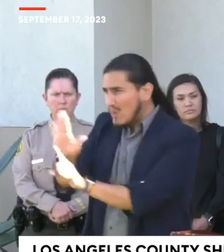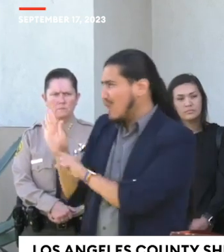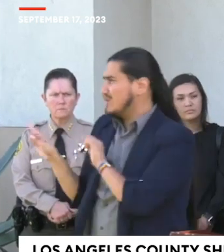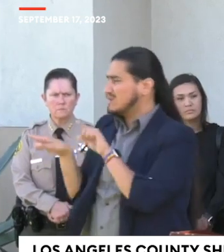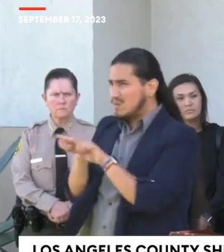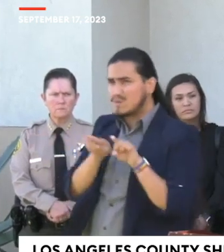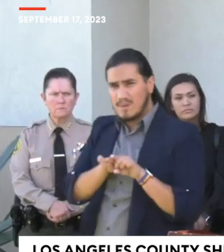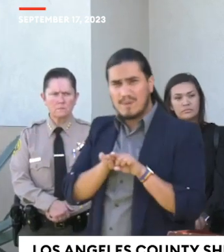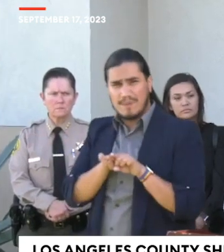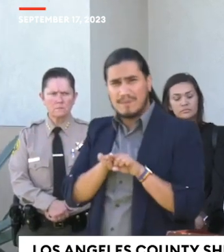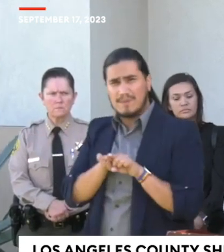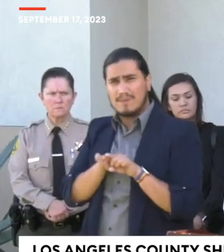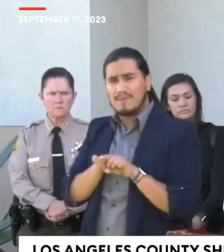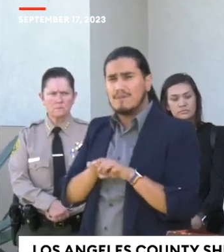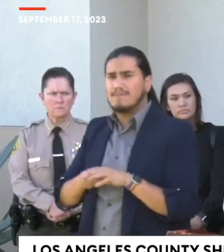as well.